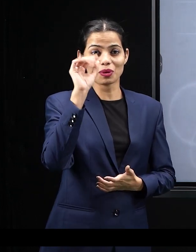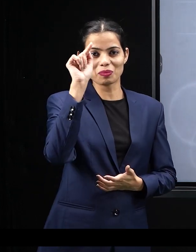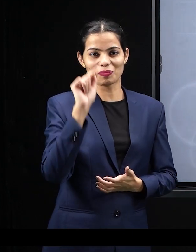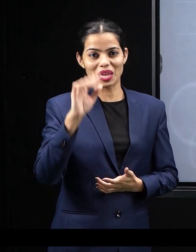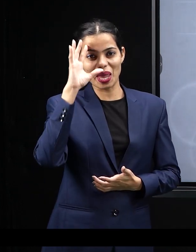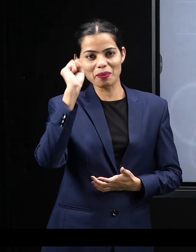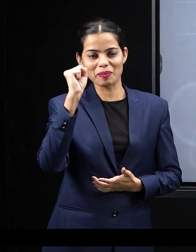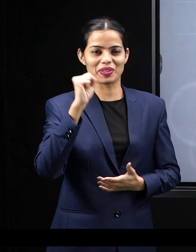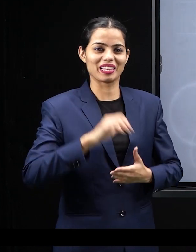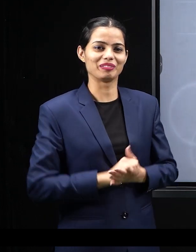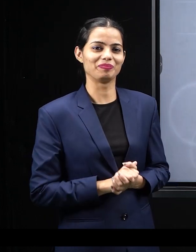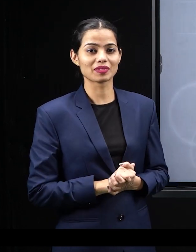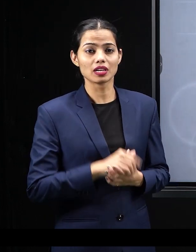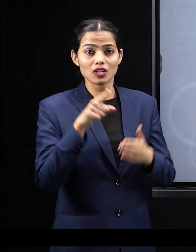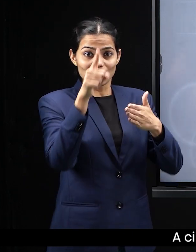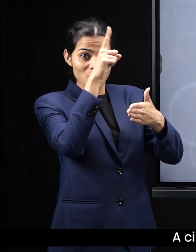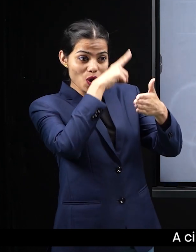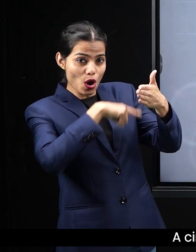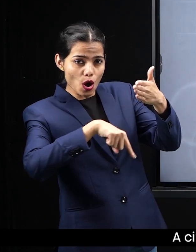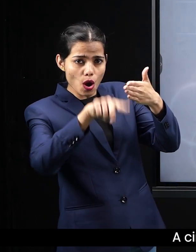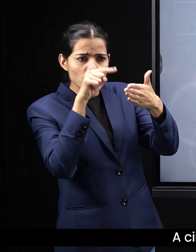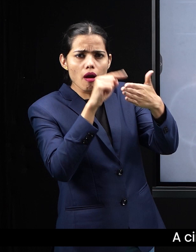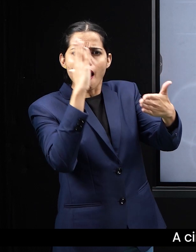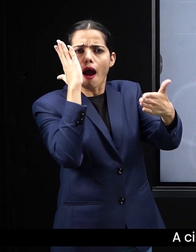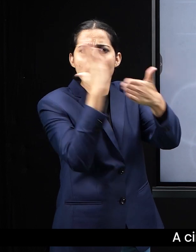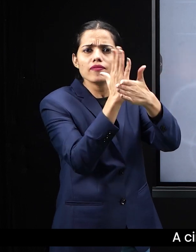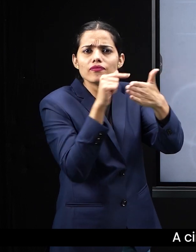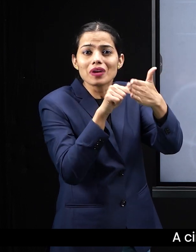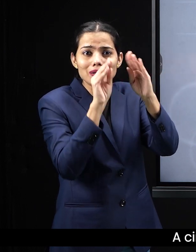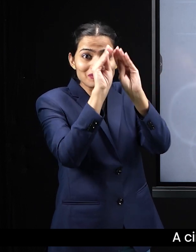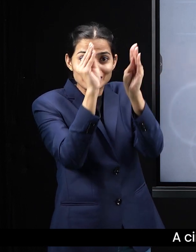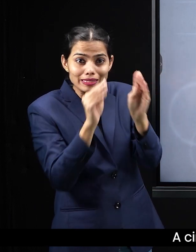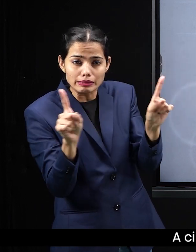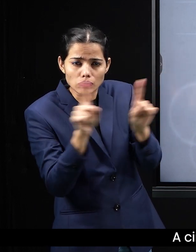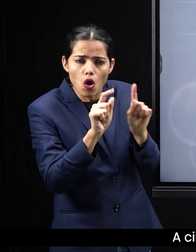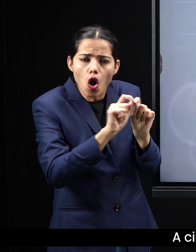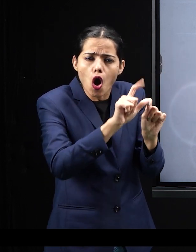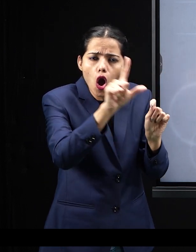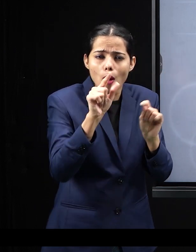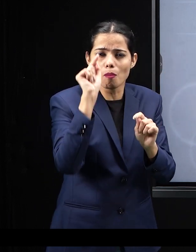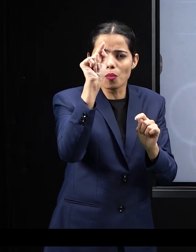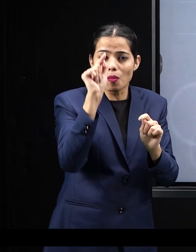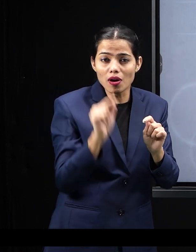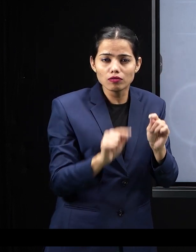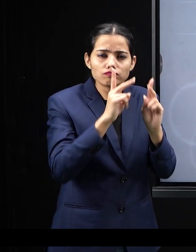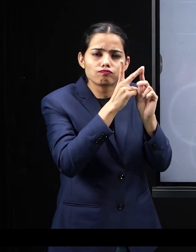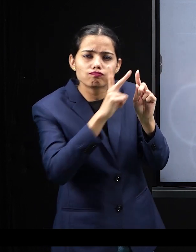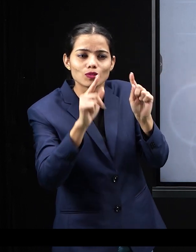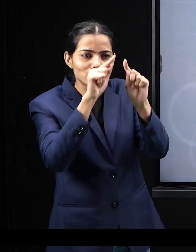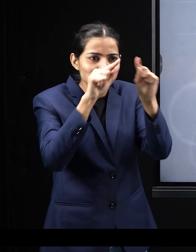Points to remember. A circle is a closed shape with all points equidistant from its